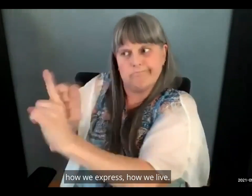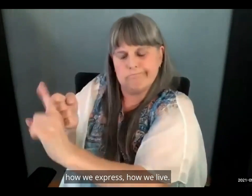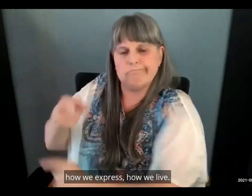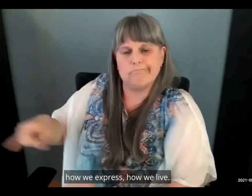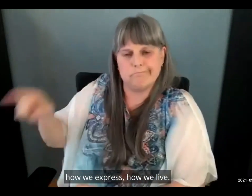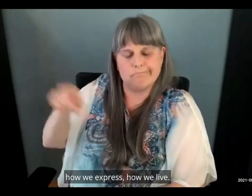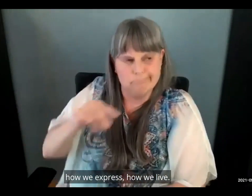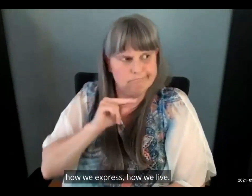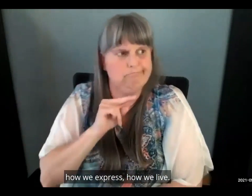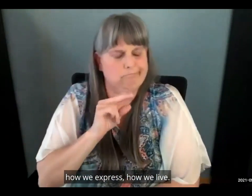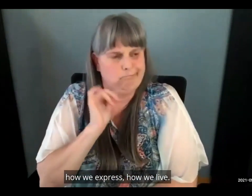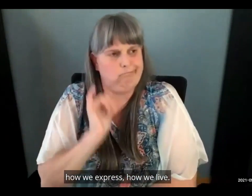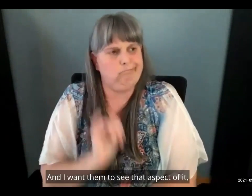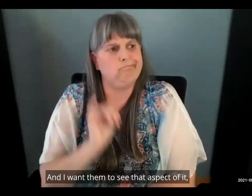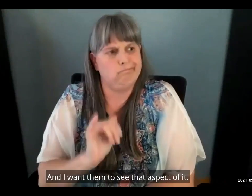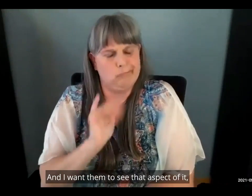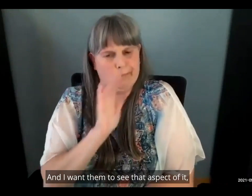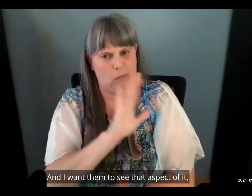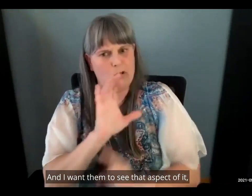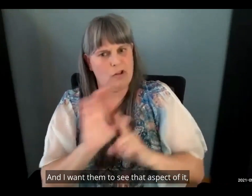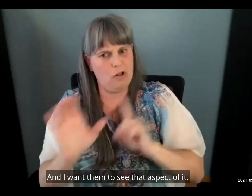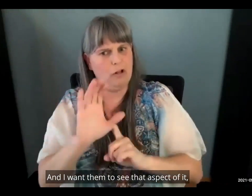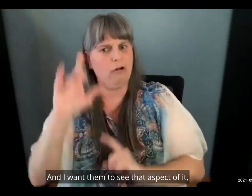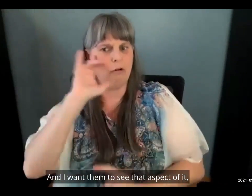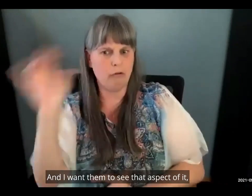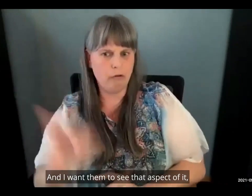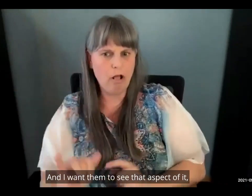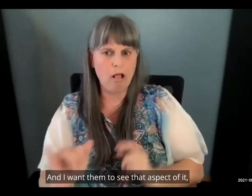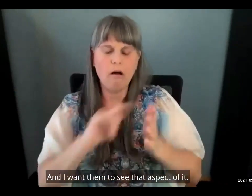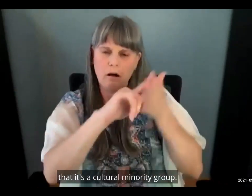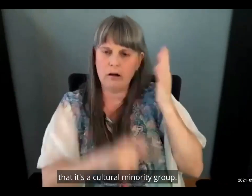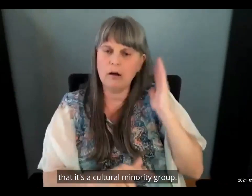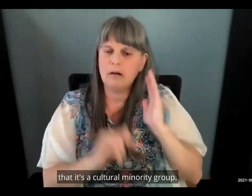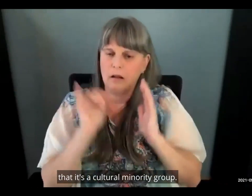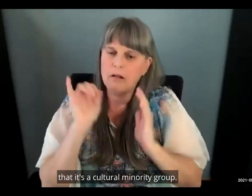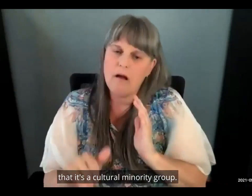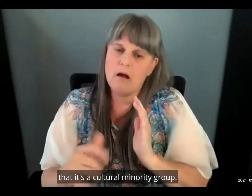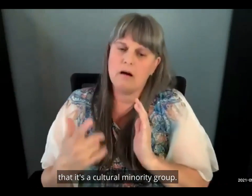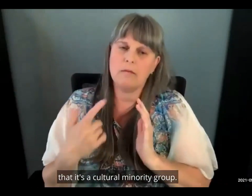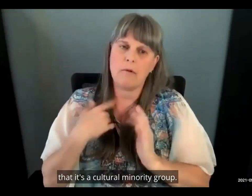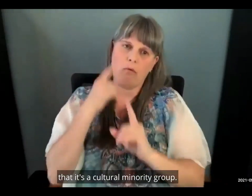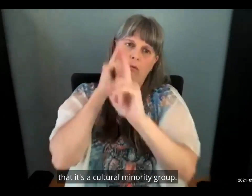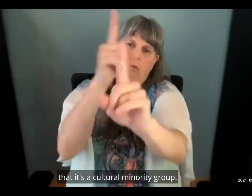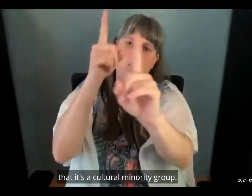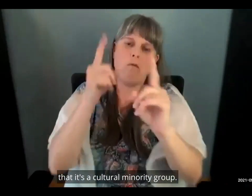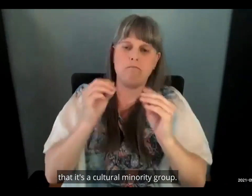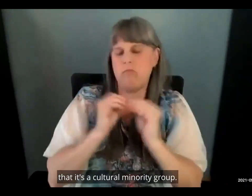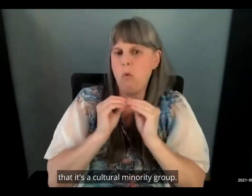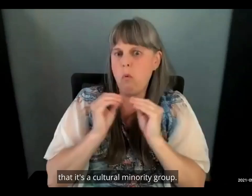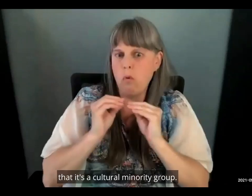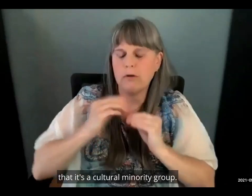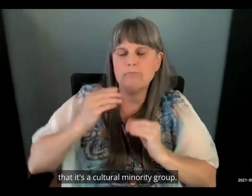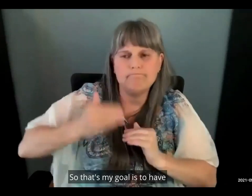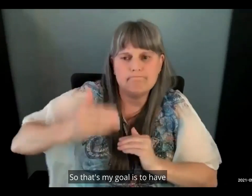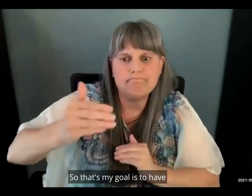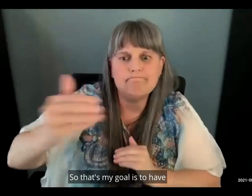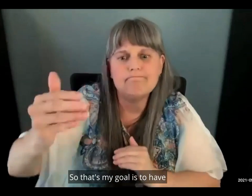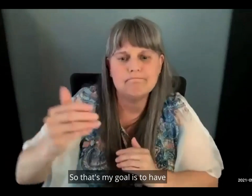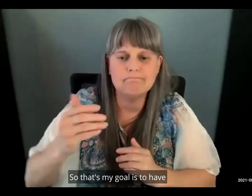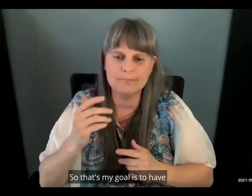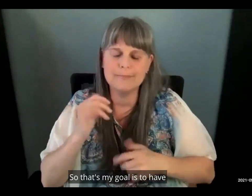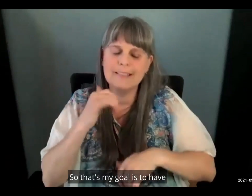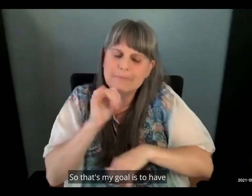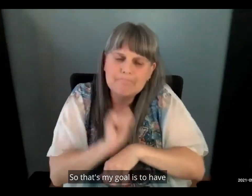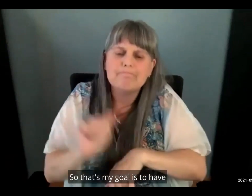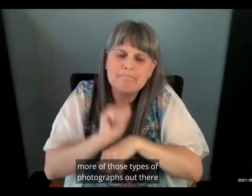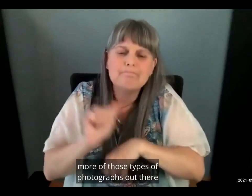how we express, how we live. And I want them to see that aspect of it, that it's a cultural minority group. So that's my